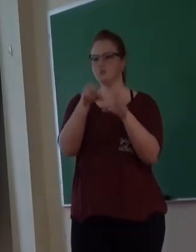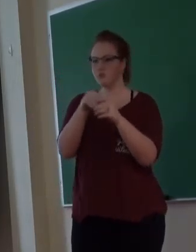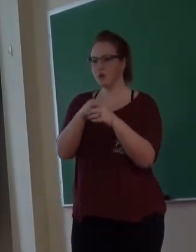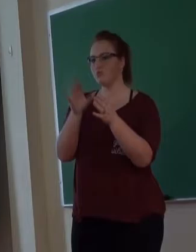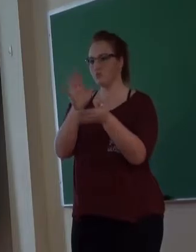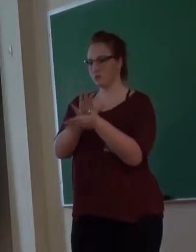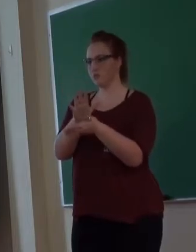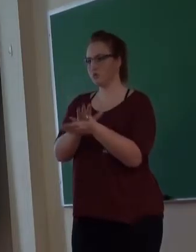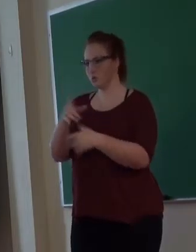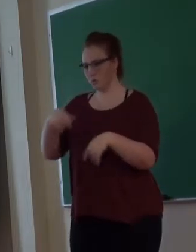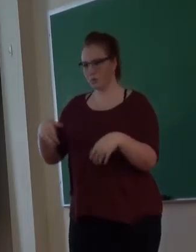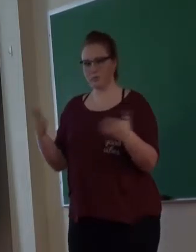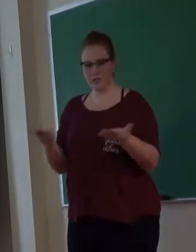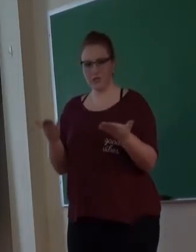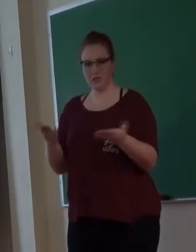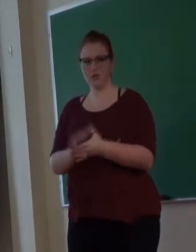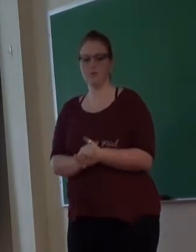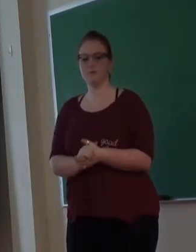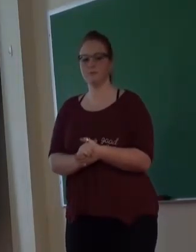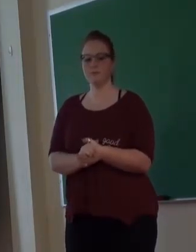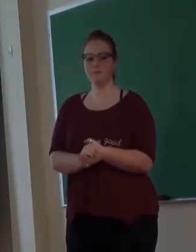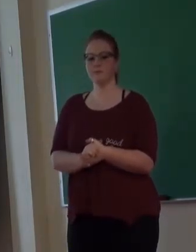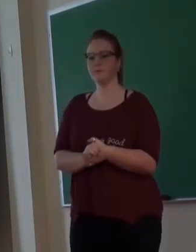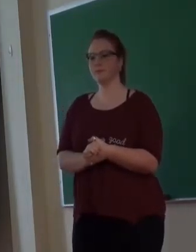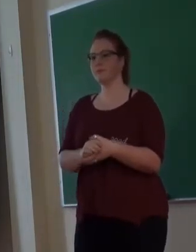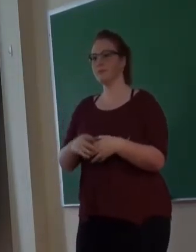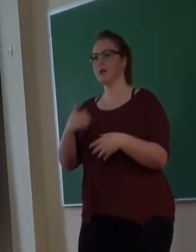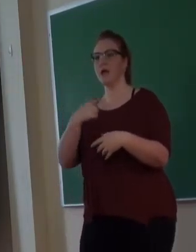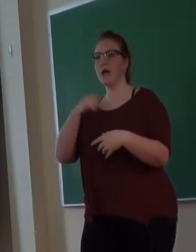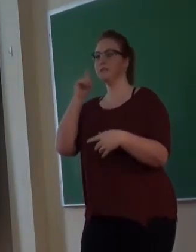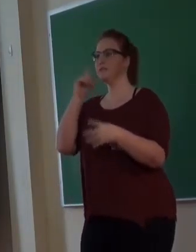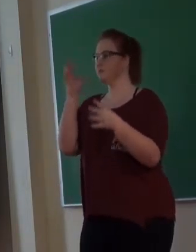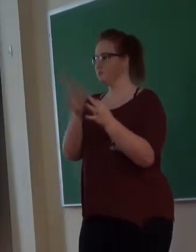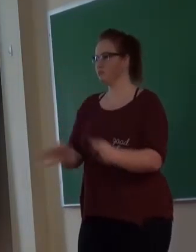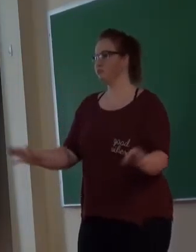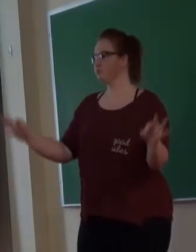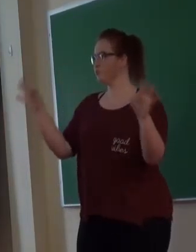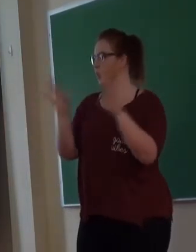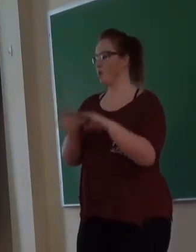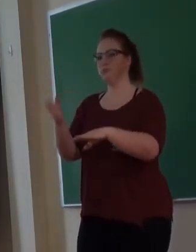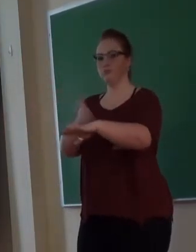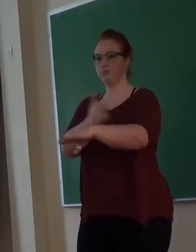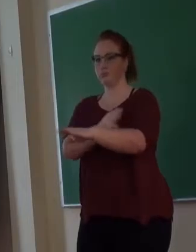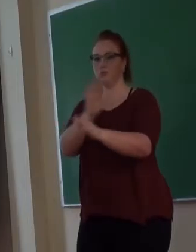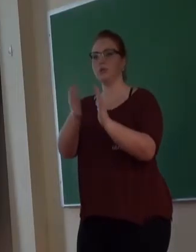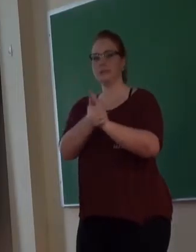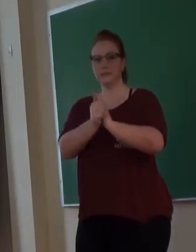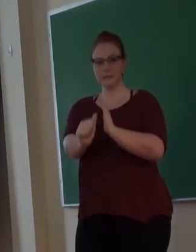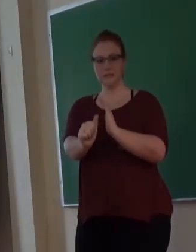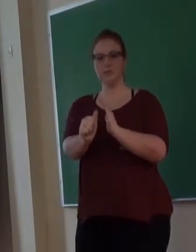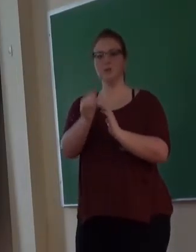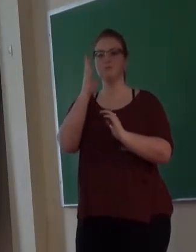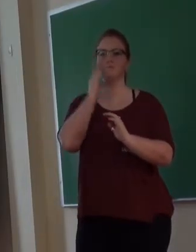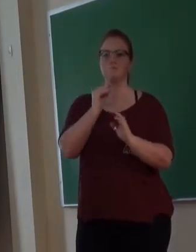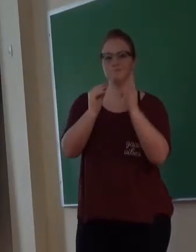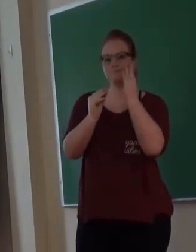involved in on campus, I would argue are building leadership skills and giving you experience. Okay, so these